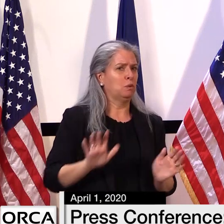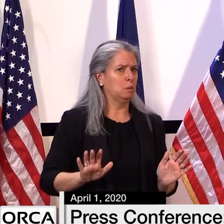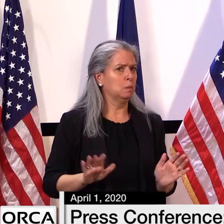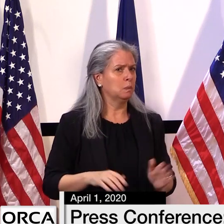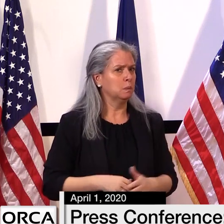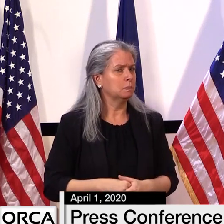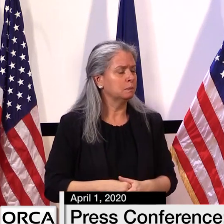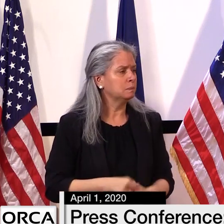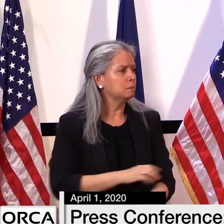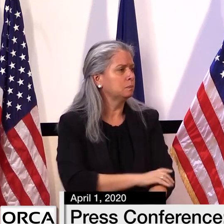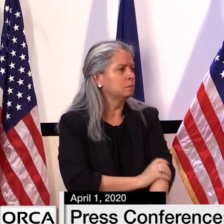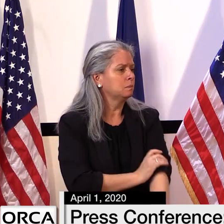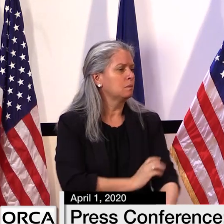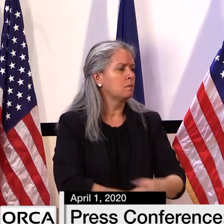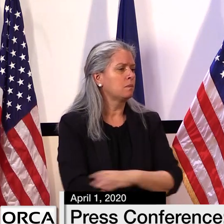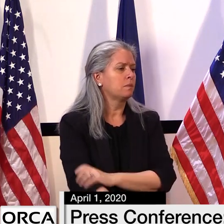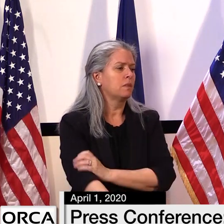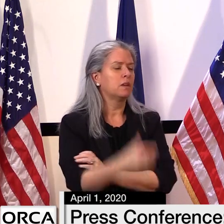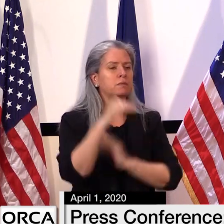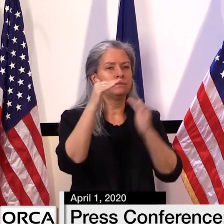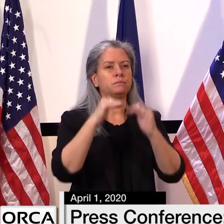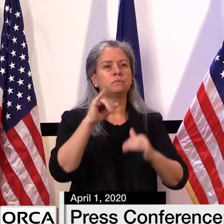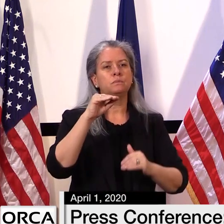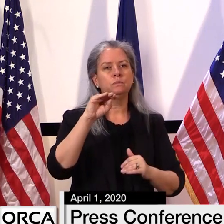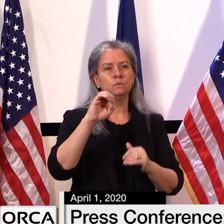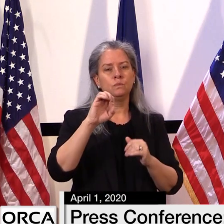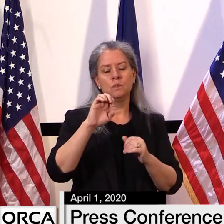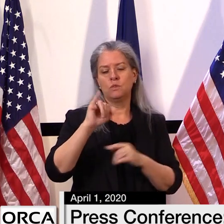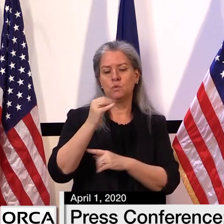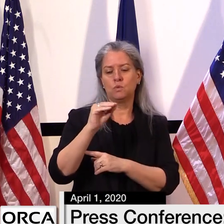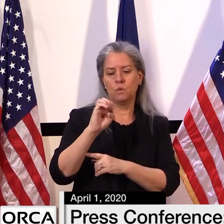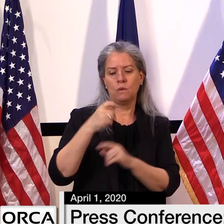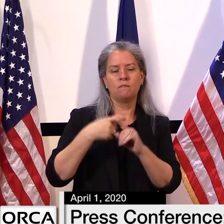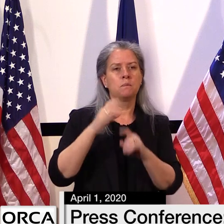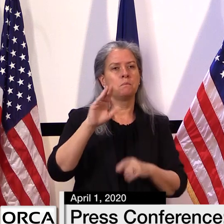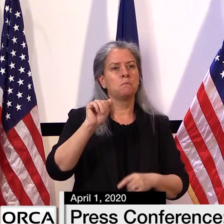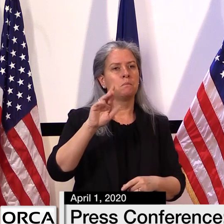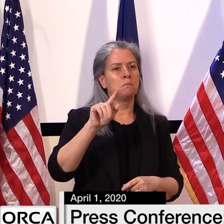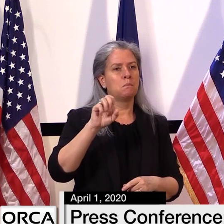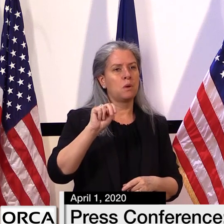Thank you. Joe, Barton Chronicle.